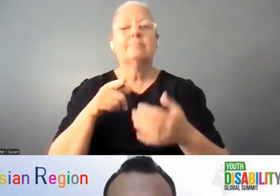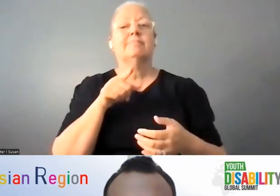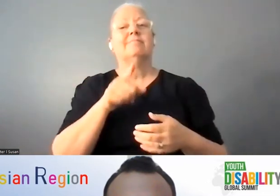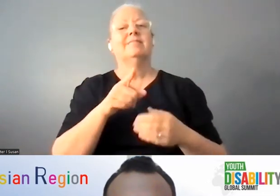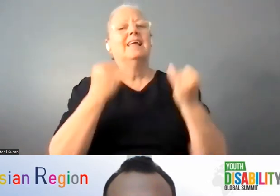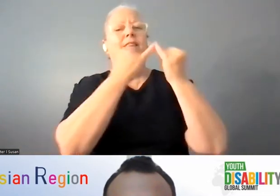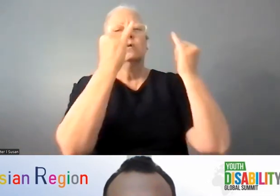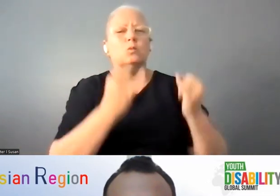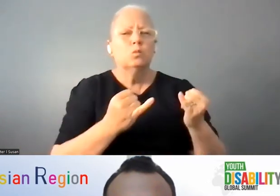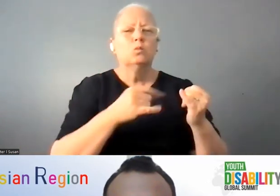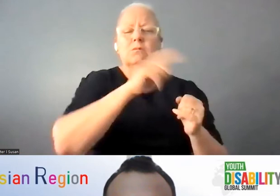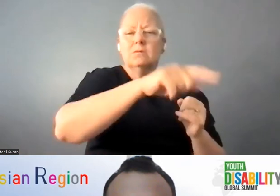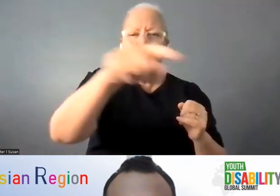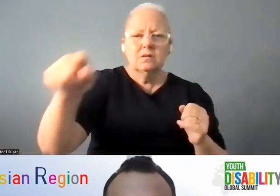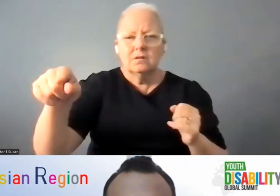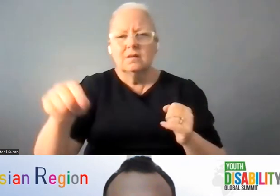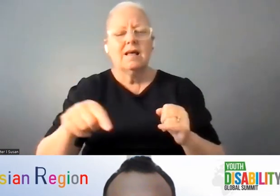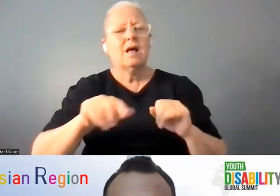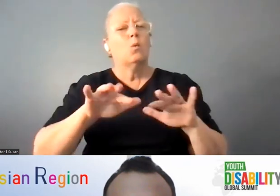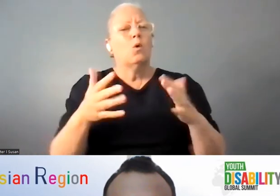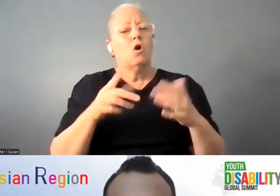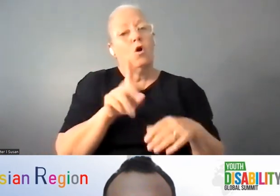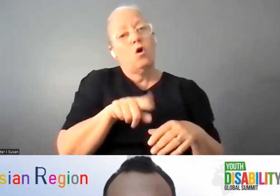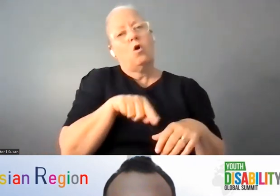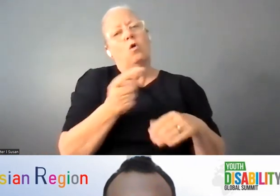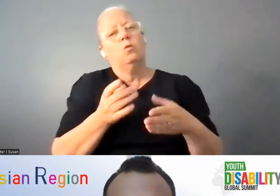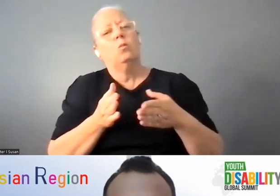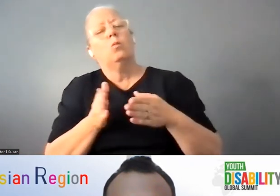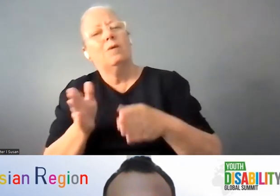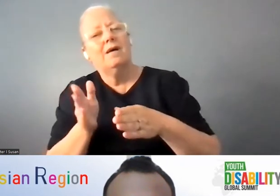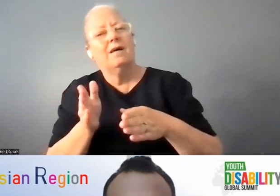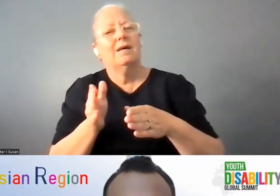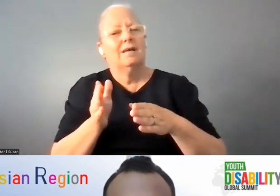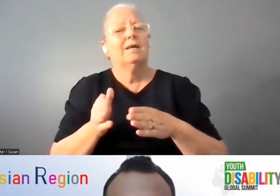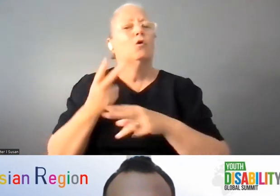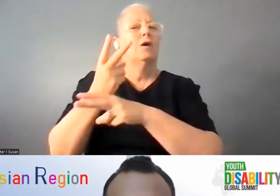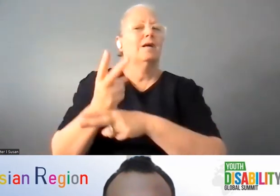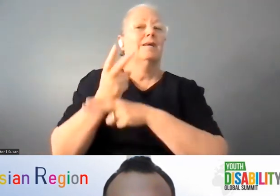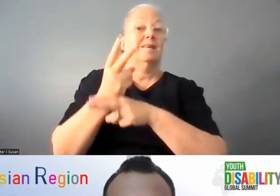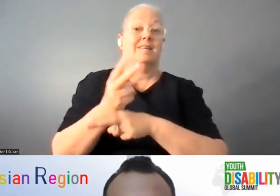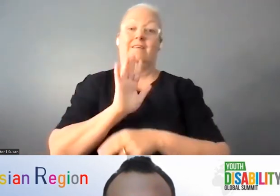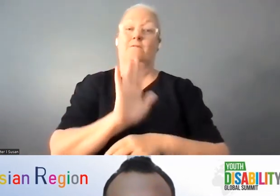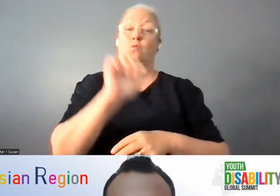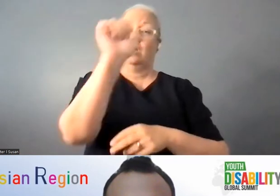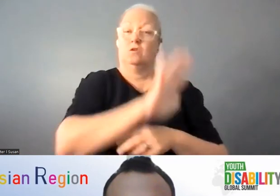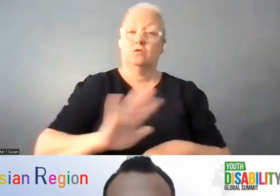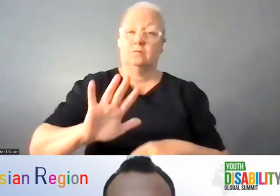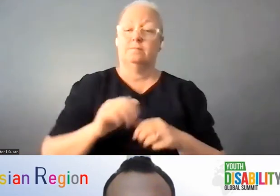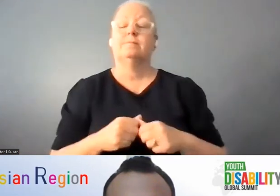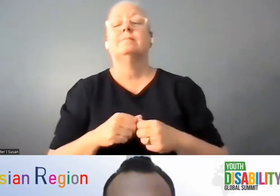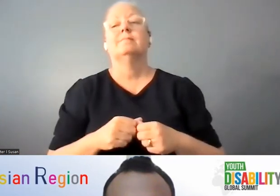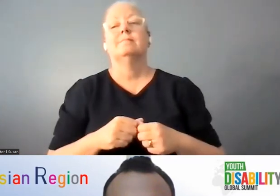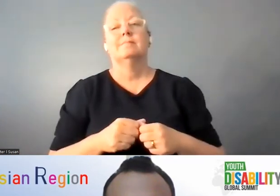various aspects of alternative care across Asia. One of the feelings that we get from all